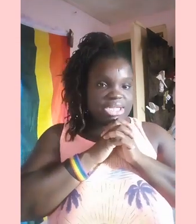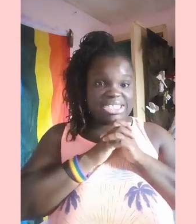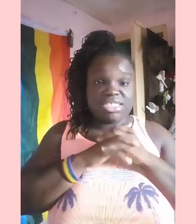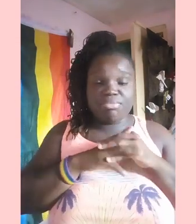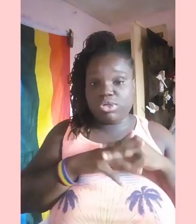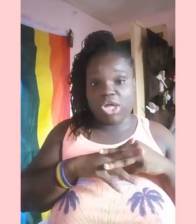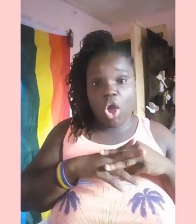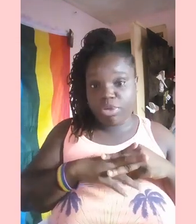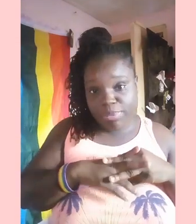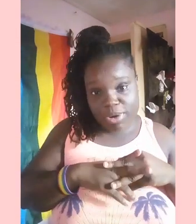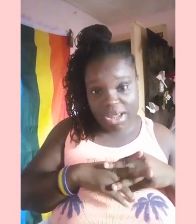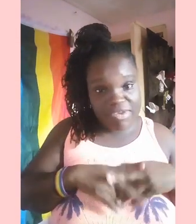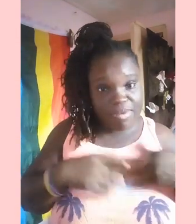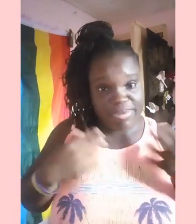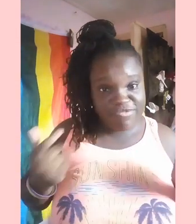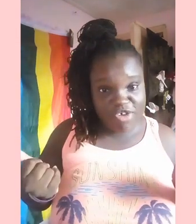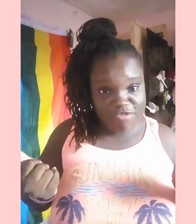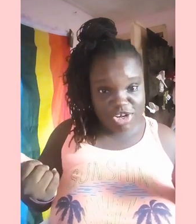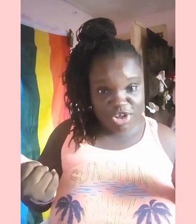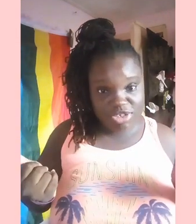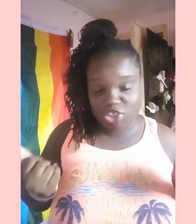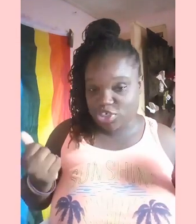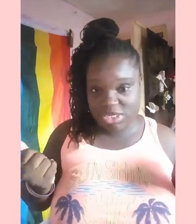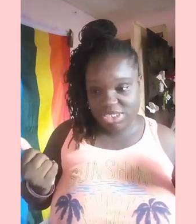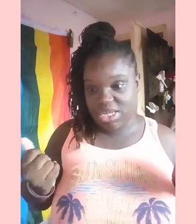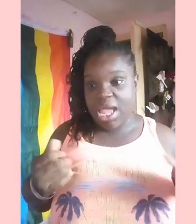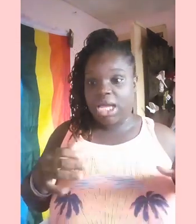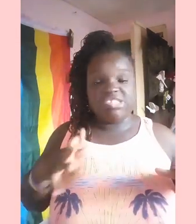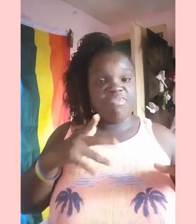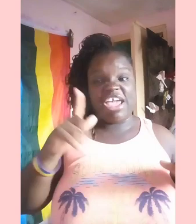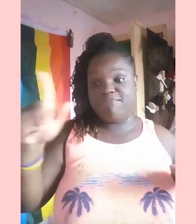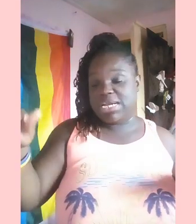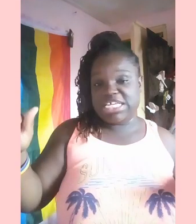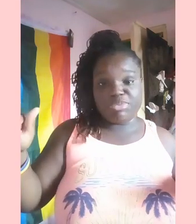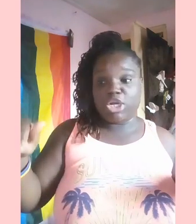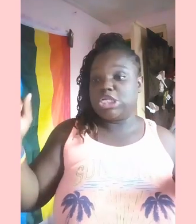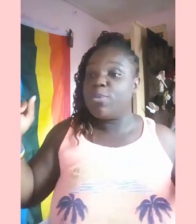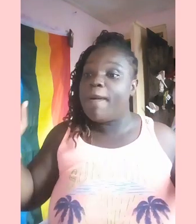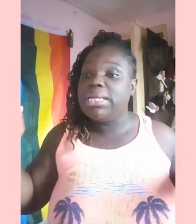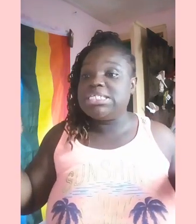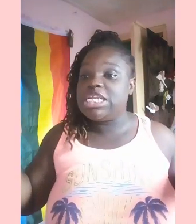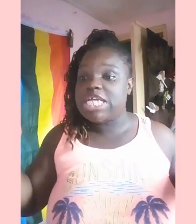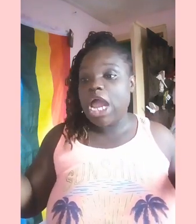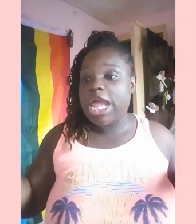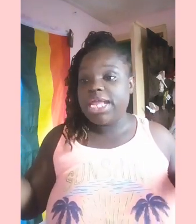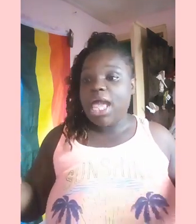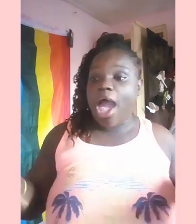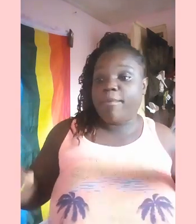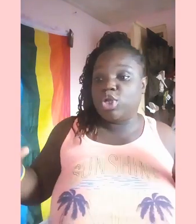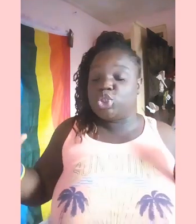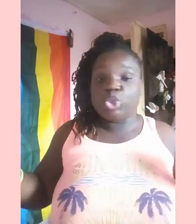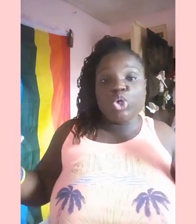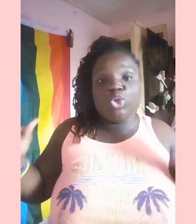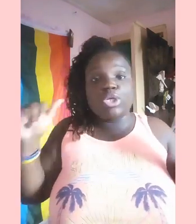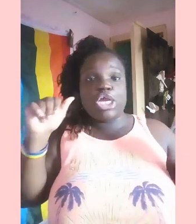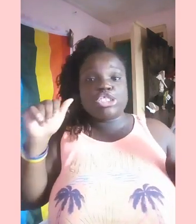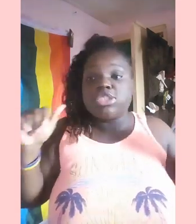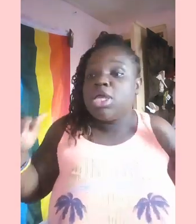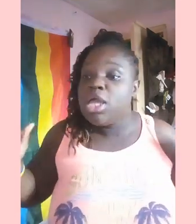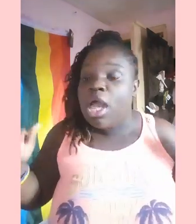this is the most unprepared I've ever been for a video, trust. Because if I have my list, I just look at my list and I say, alright, I'm going to show you this, I'm